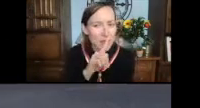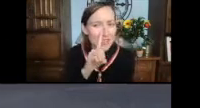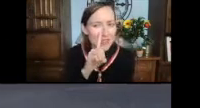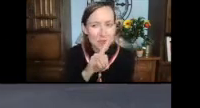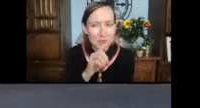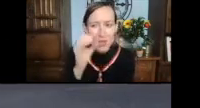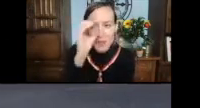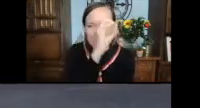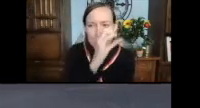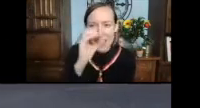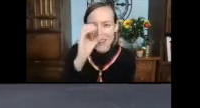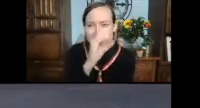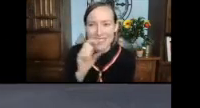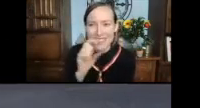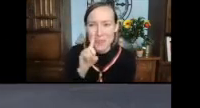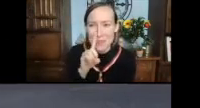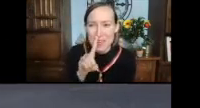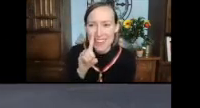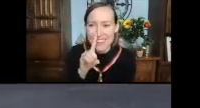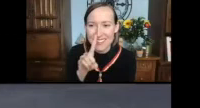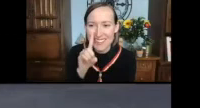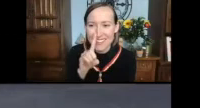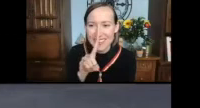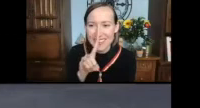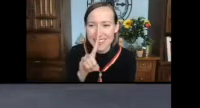Pink. You can picture a pig. Pink.